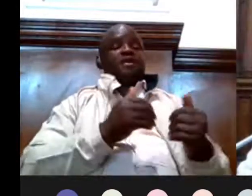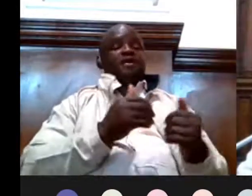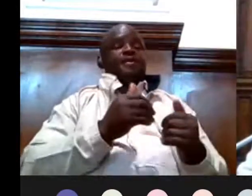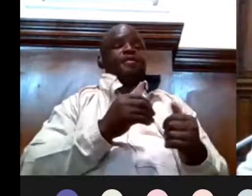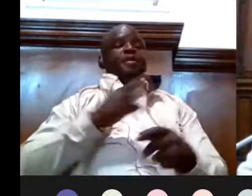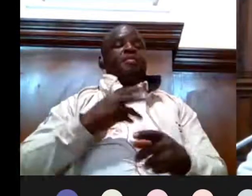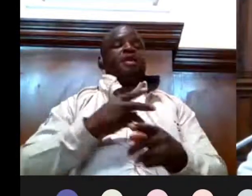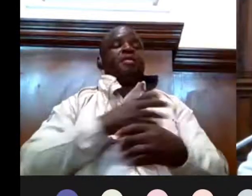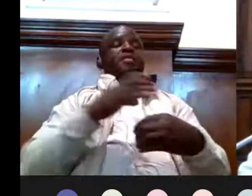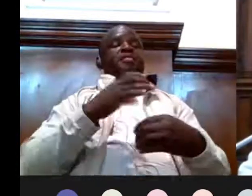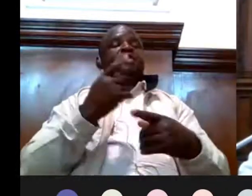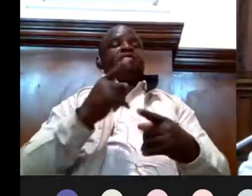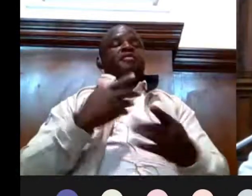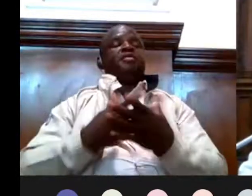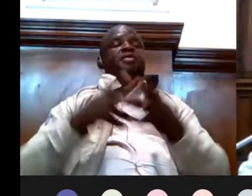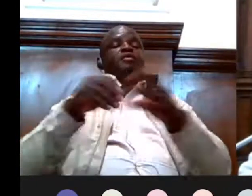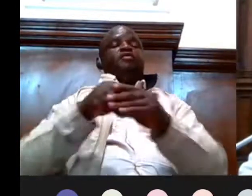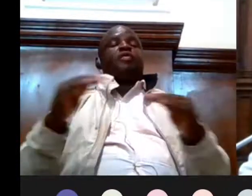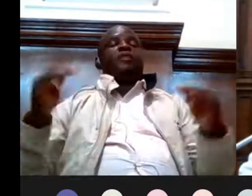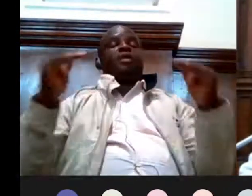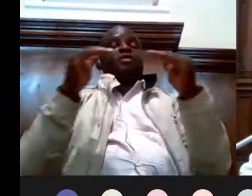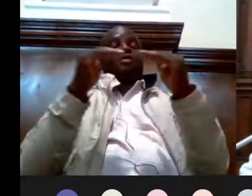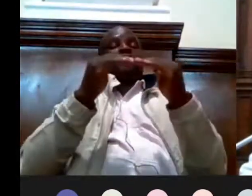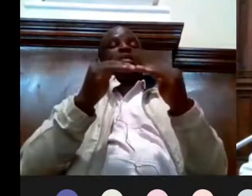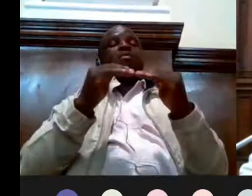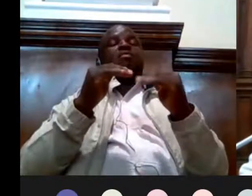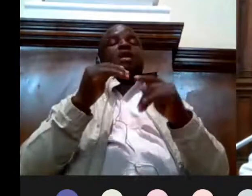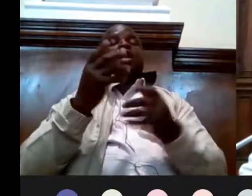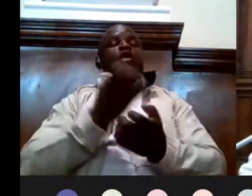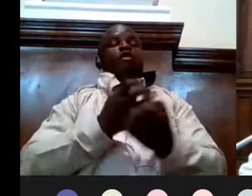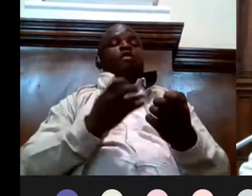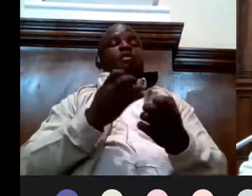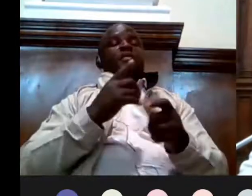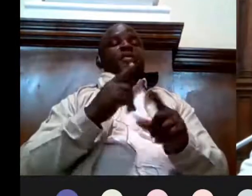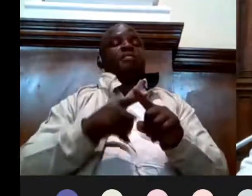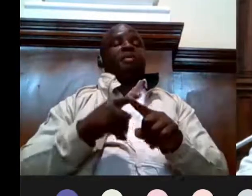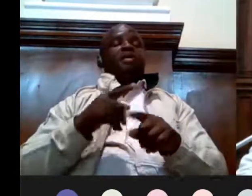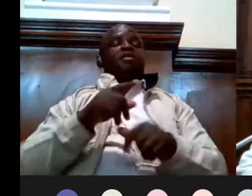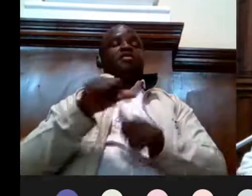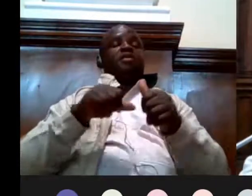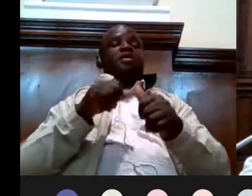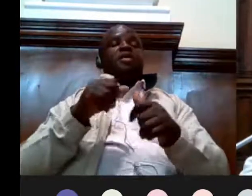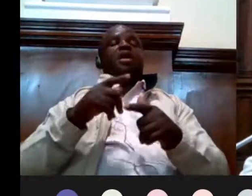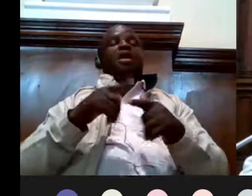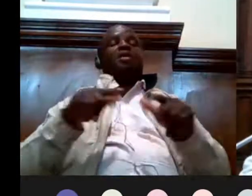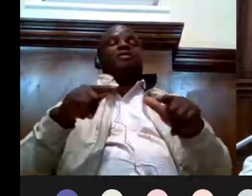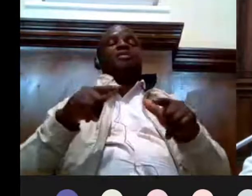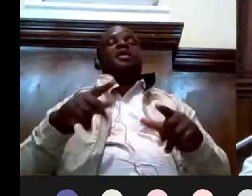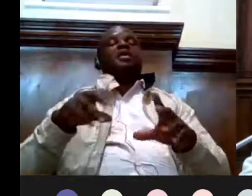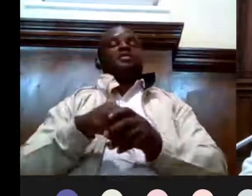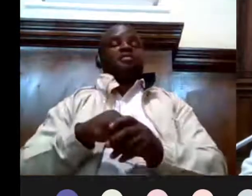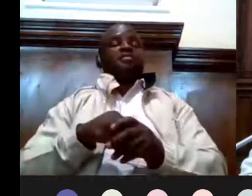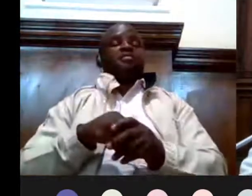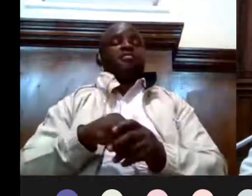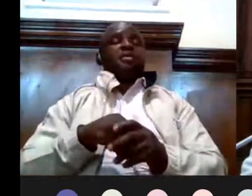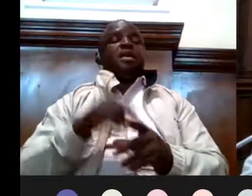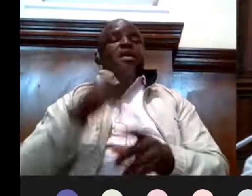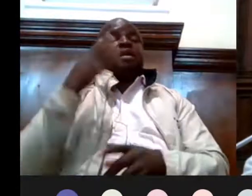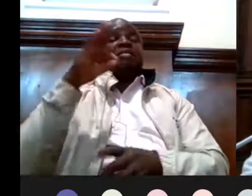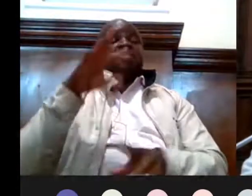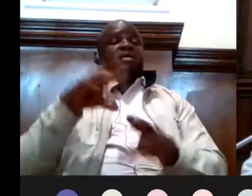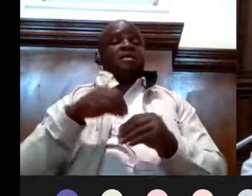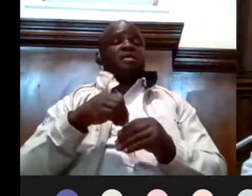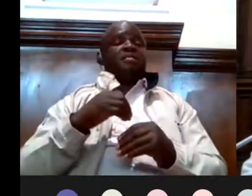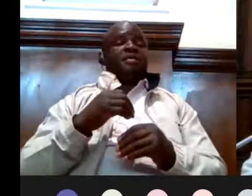of women to become equal participants in economic, social, and political spheres. Government acknowledges